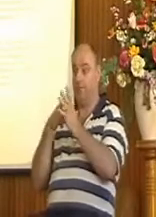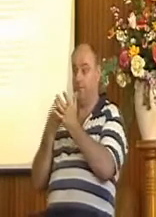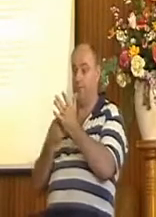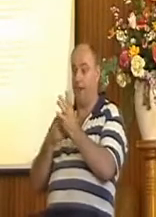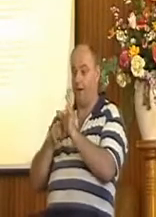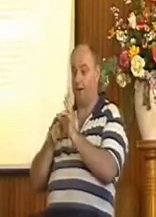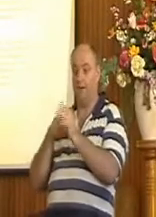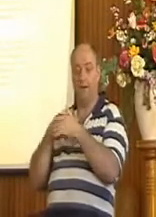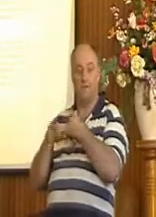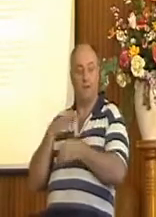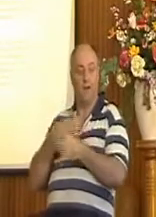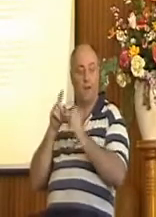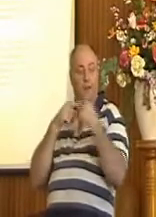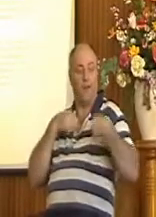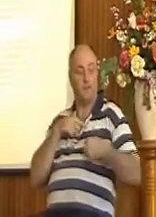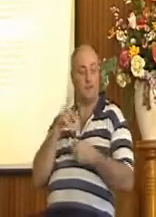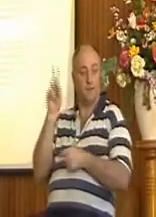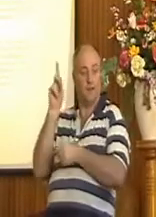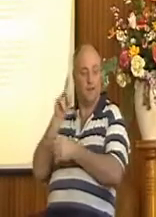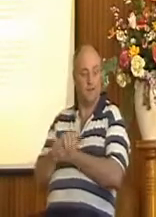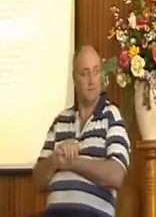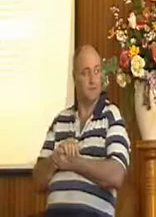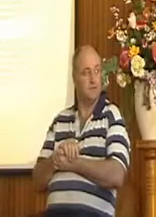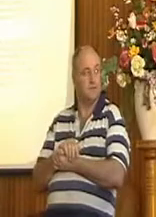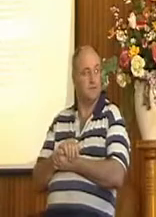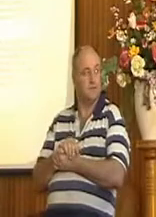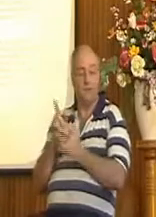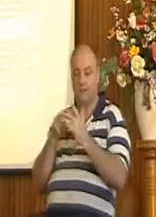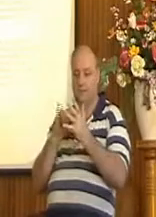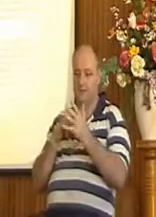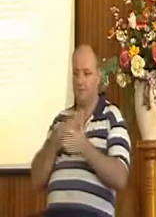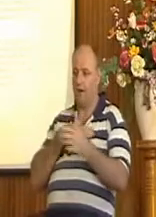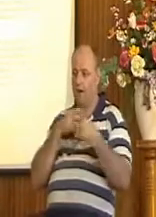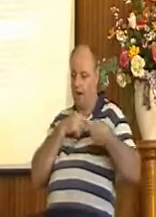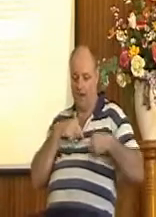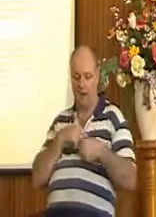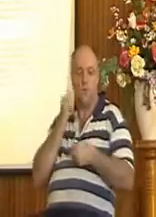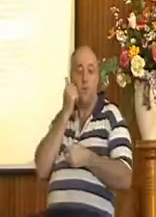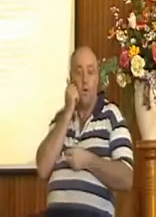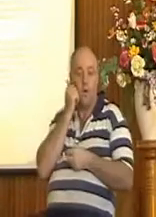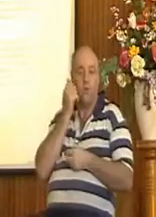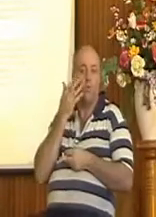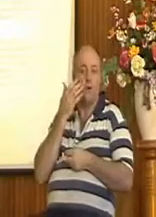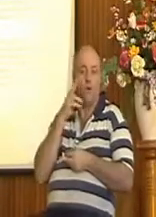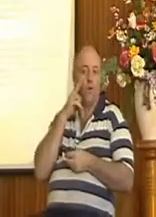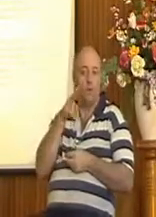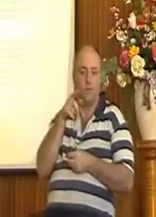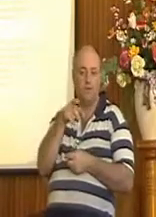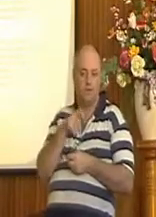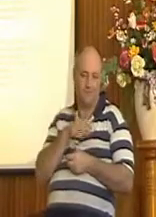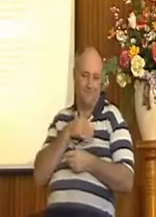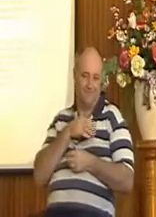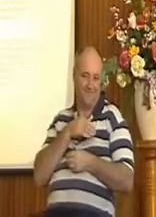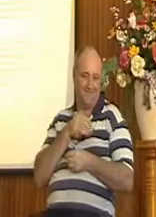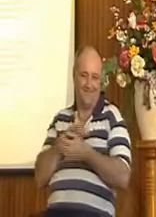warm when I see him? See, everybody makes me happy. I'm a positive sort of a person.